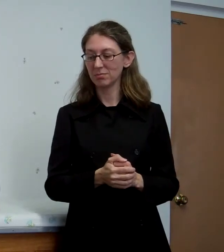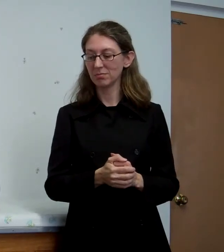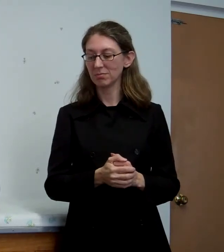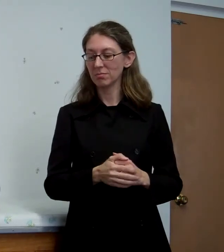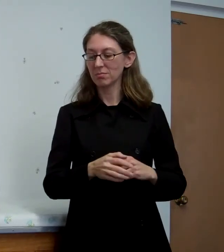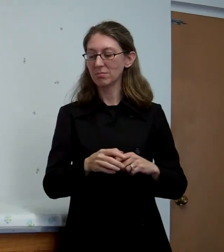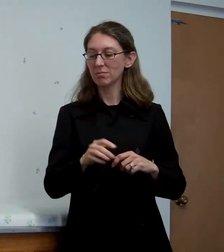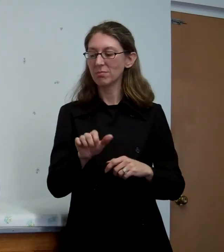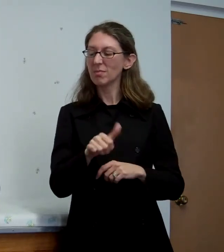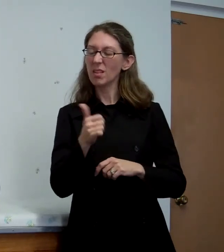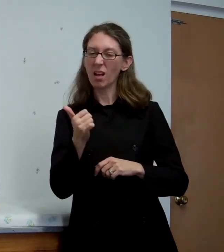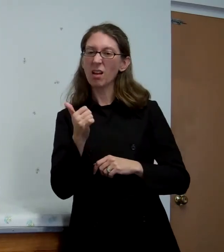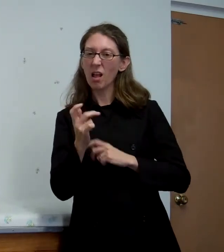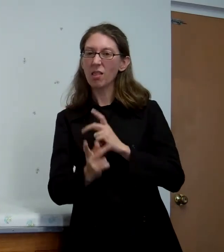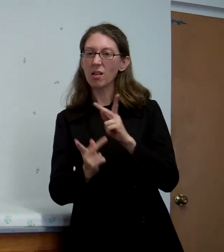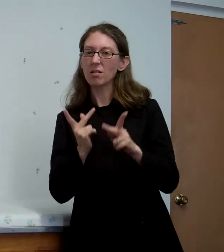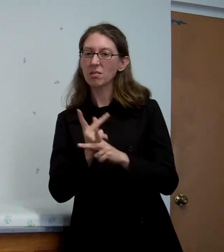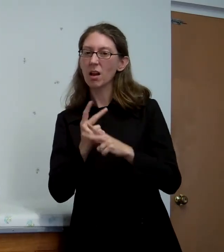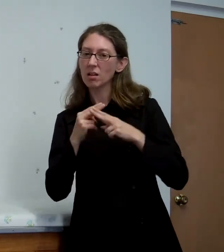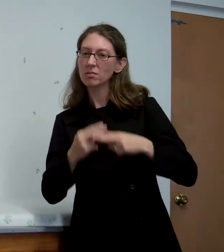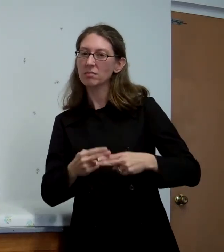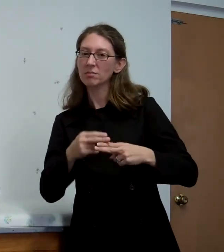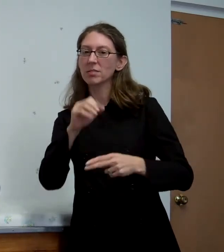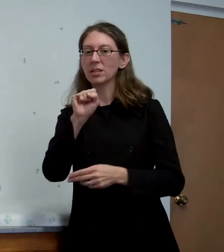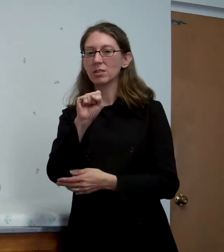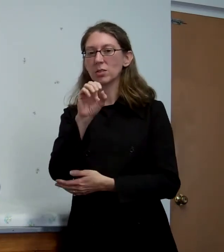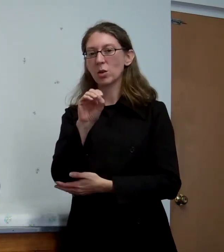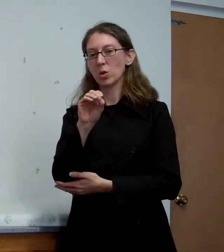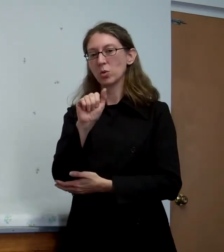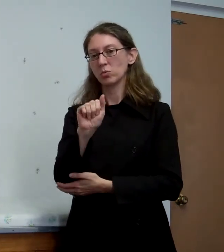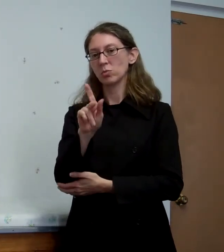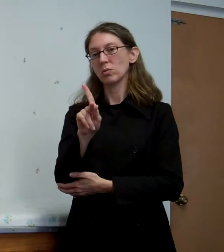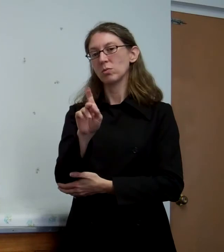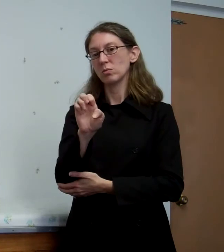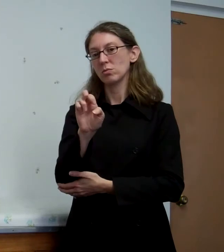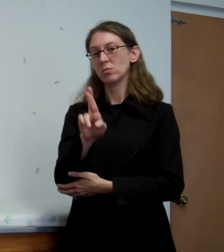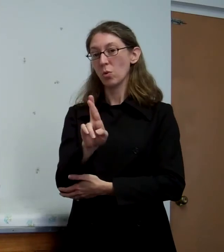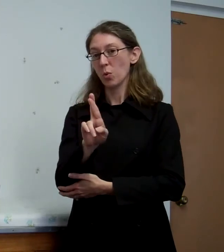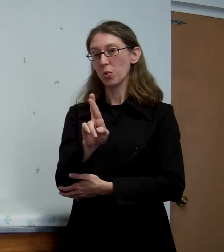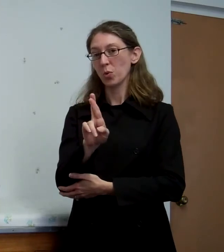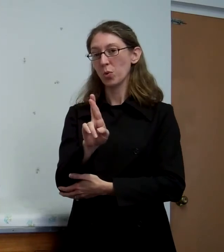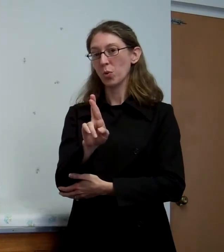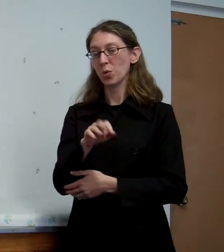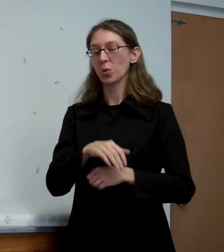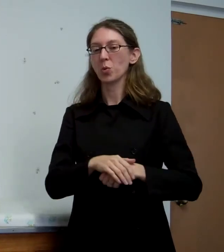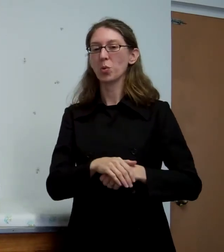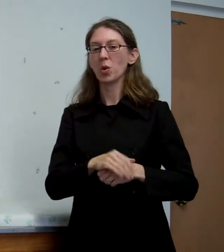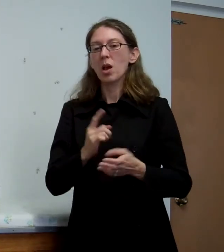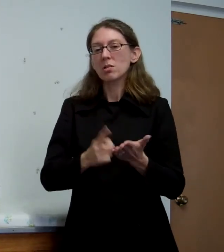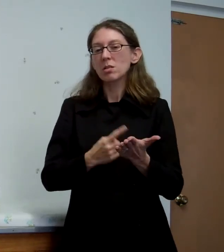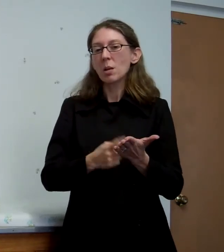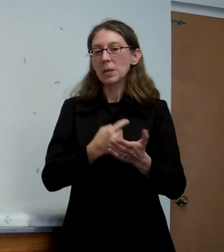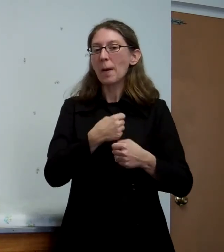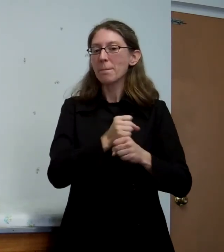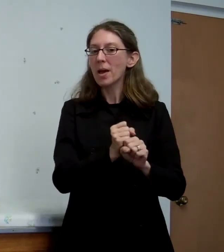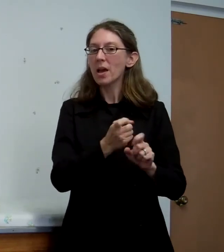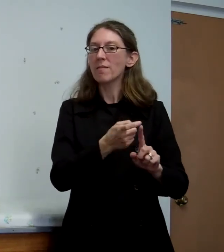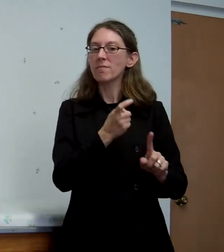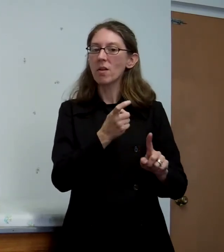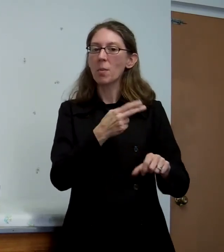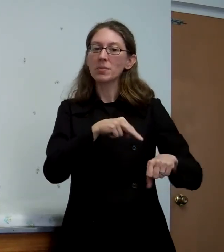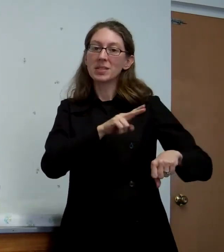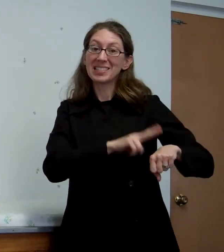Another option would be a diaper soaker. These can be made from natural fibers like